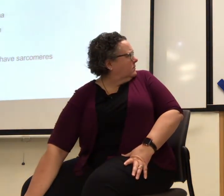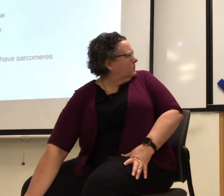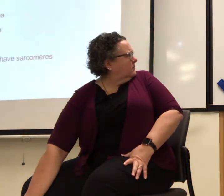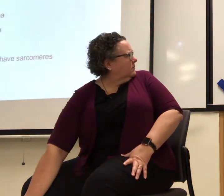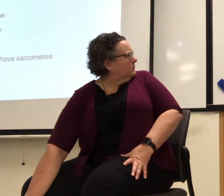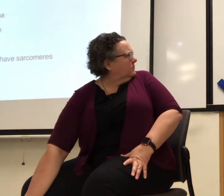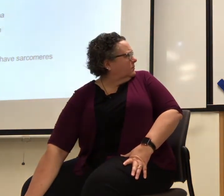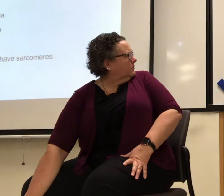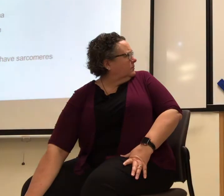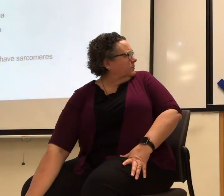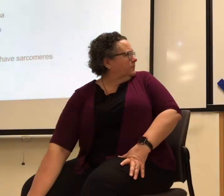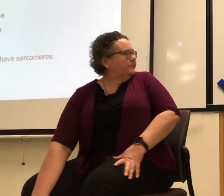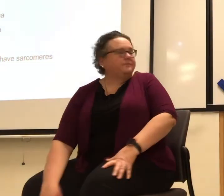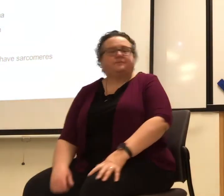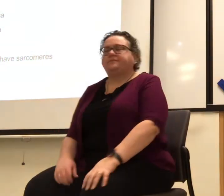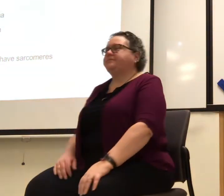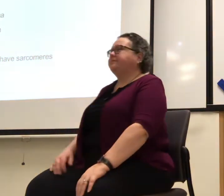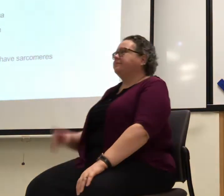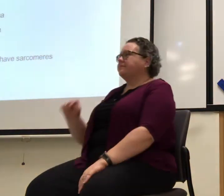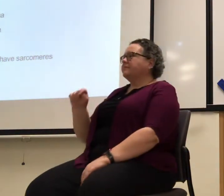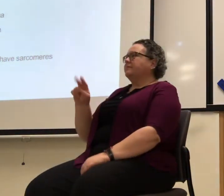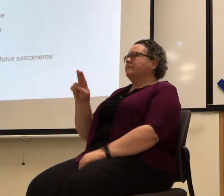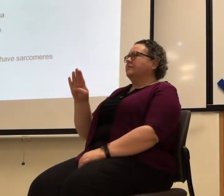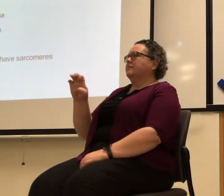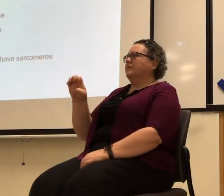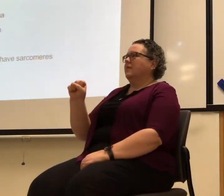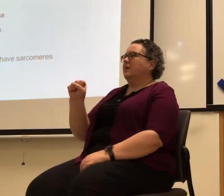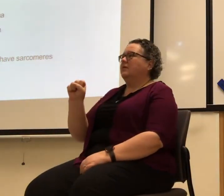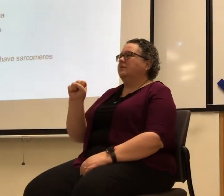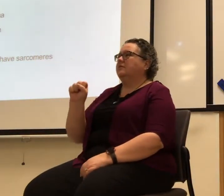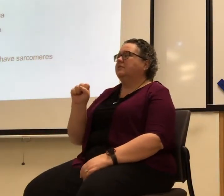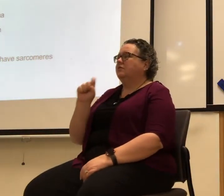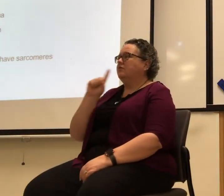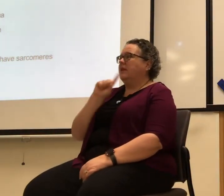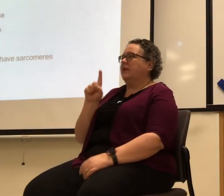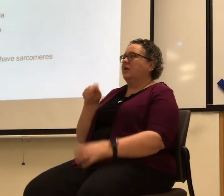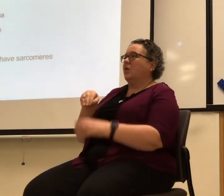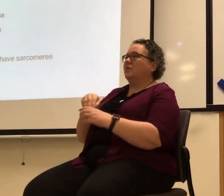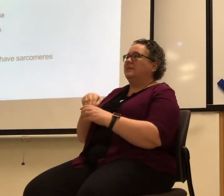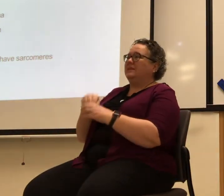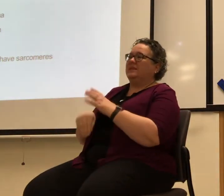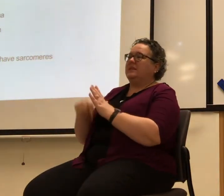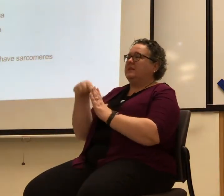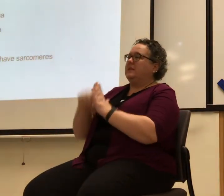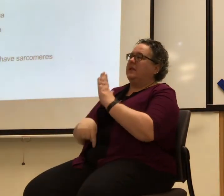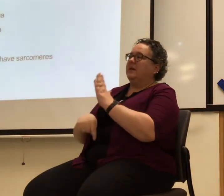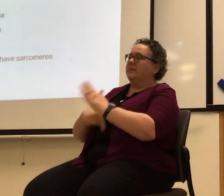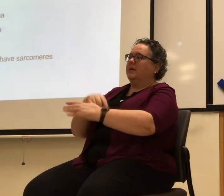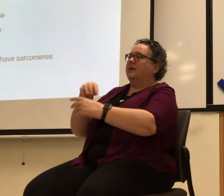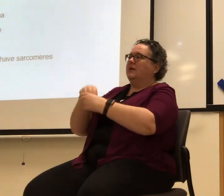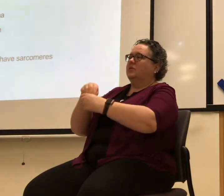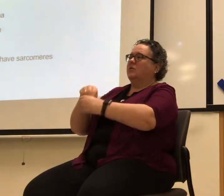Because these tubes, they dive deep into the muscle cell